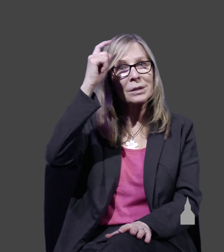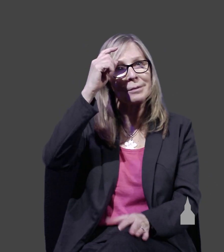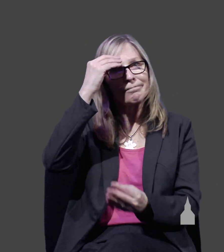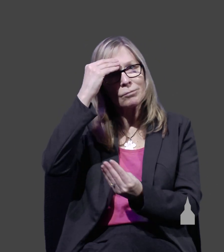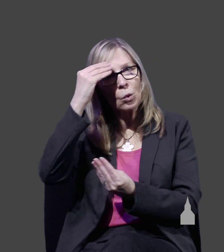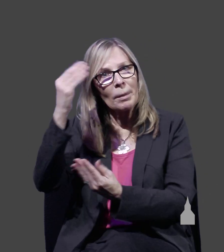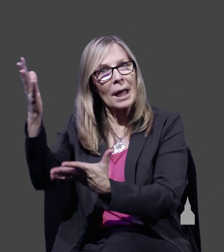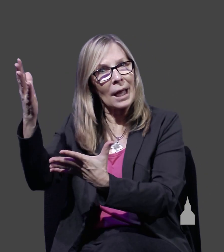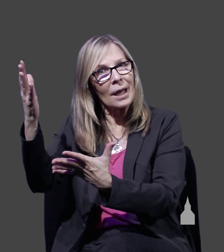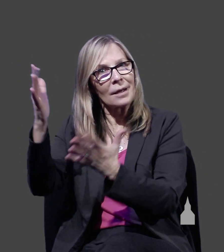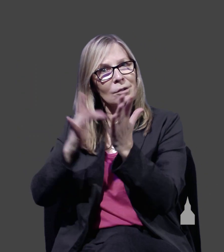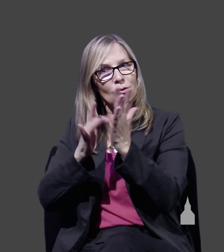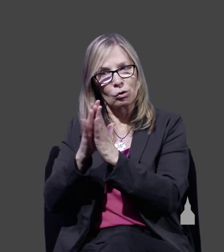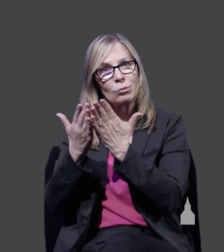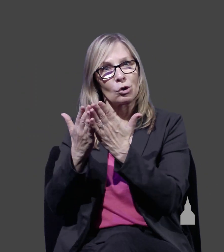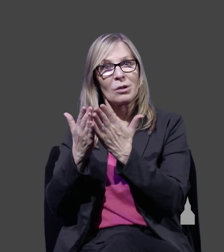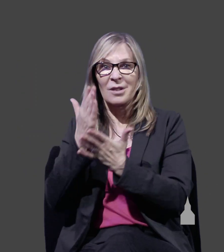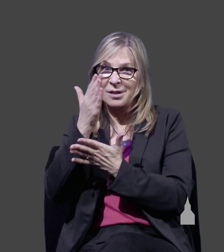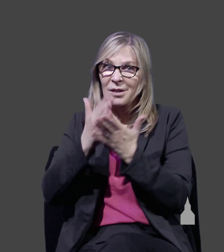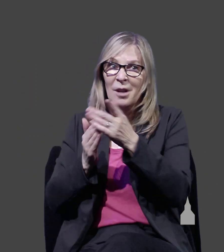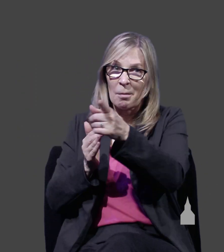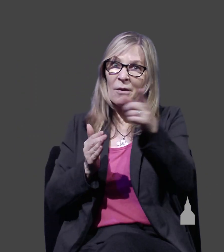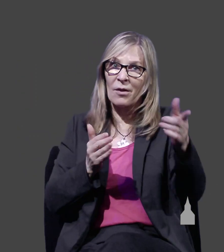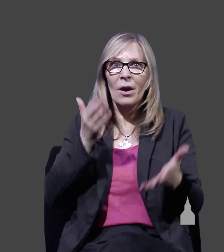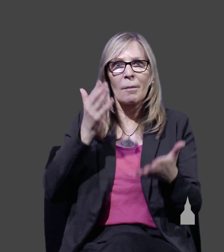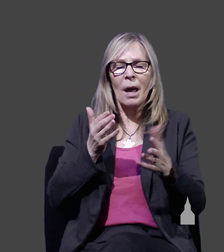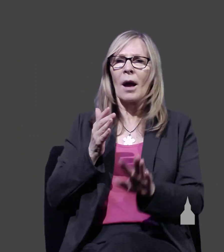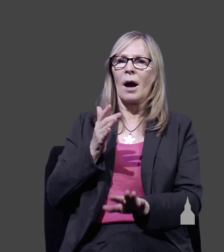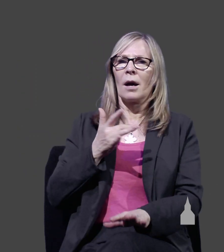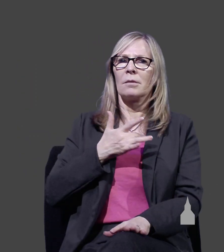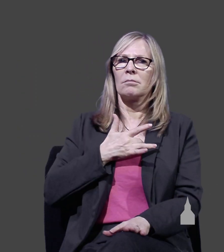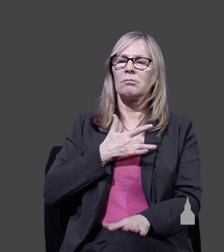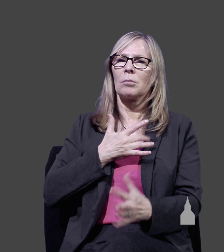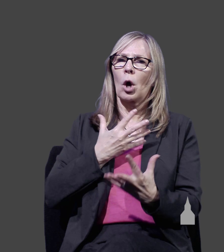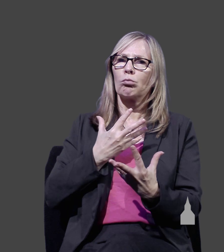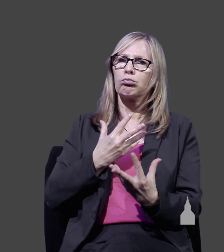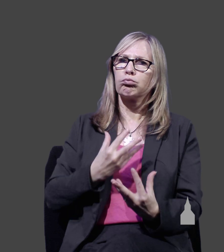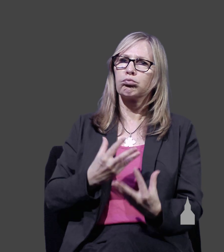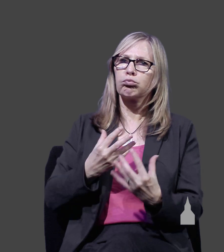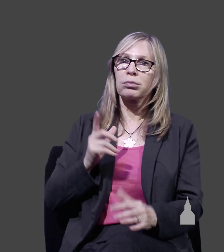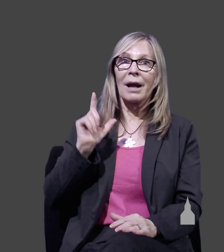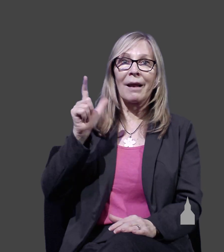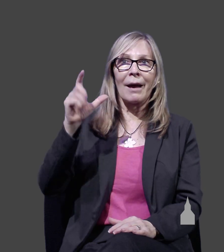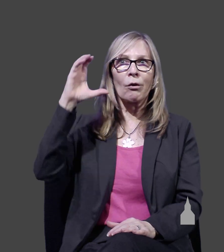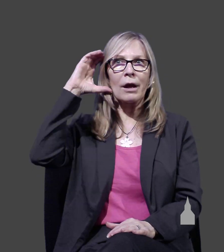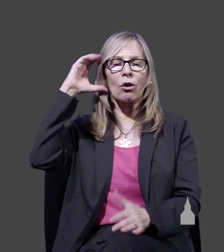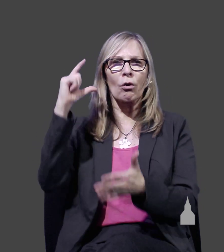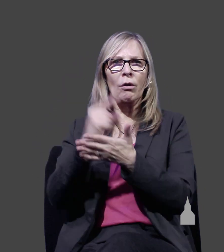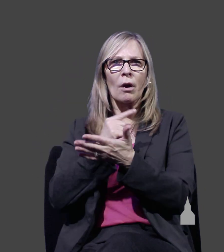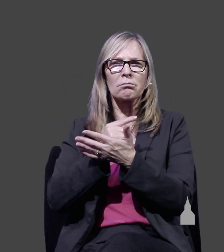scriptures, at least some of them may soften and eventually upon hearing the gospel say, I want what I saw in